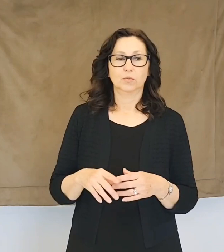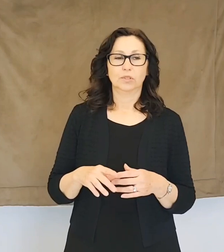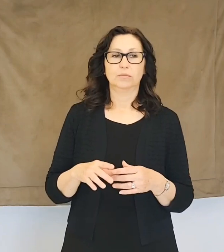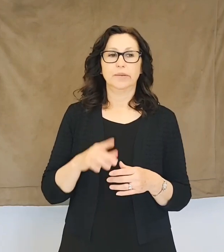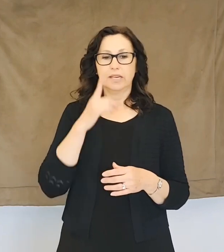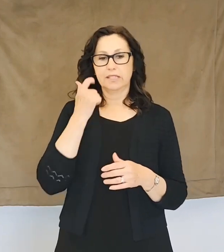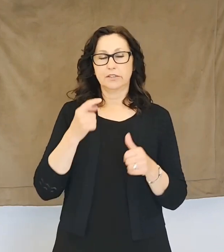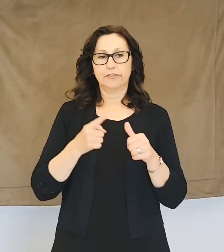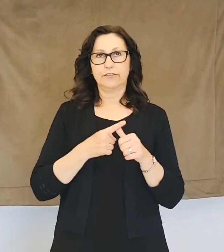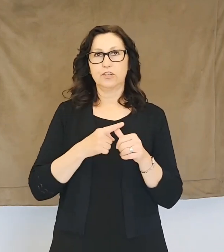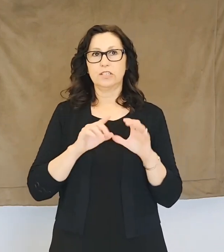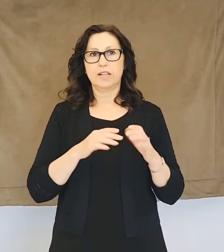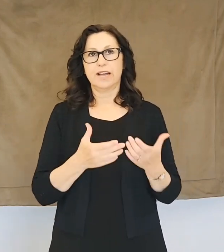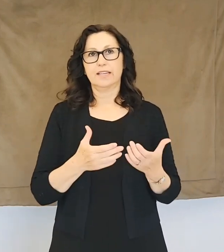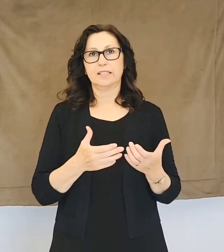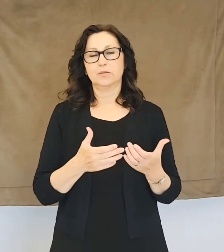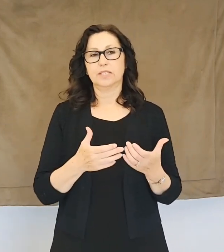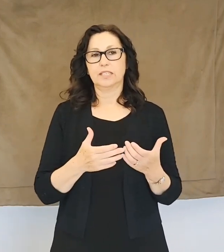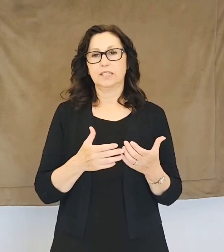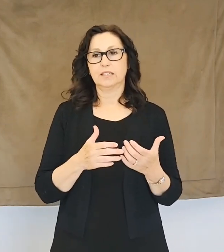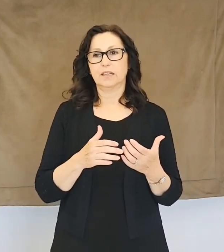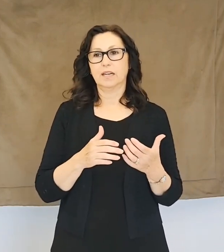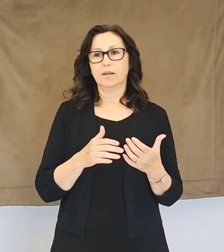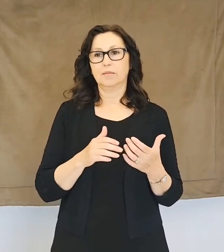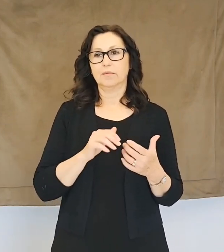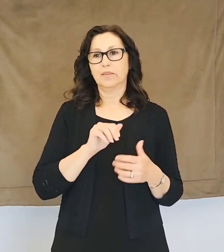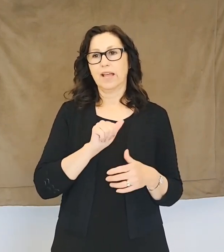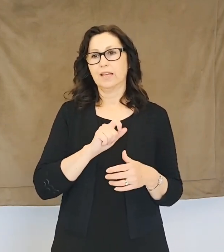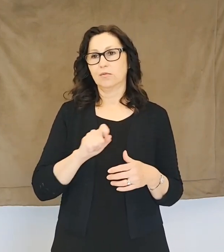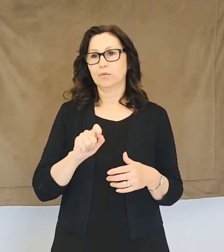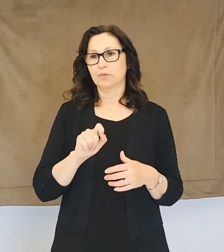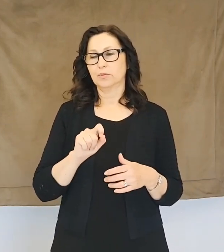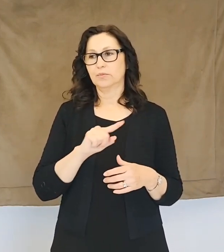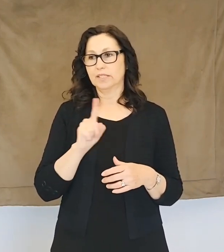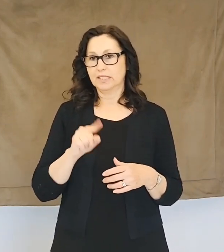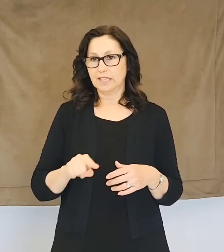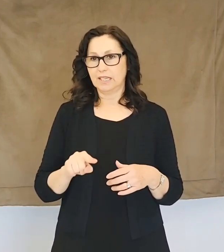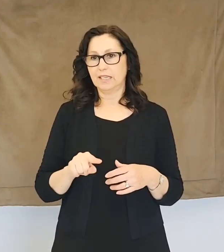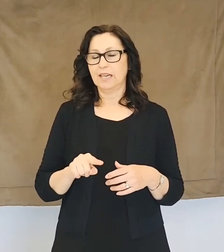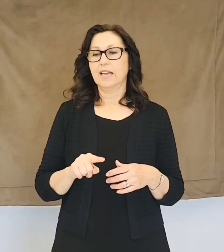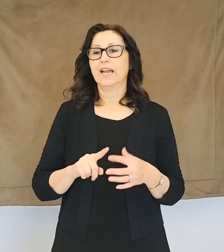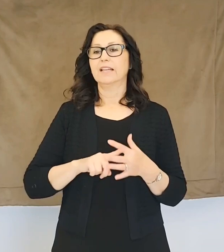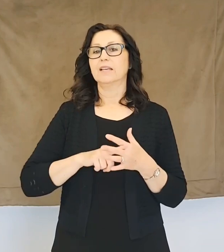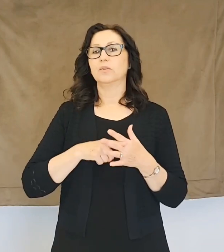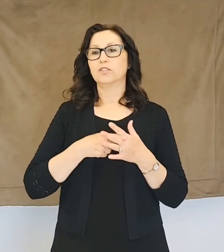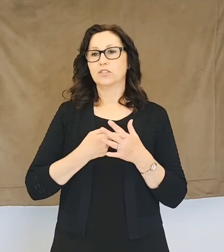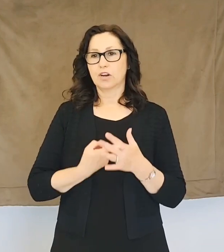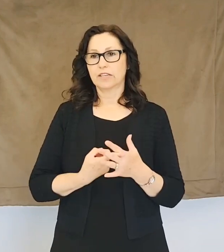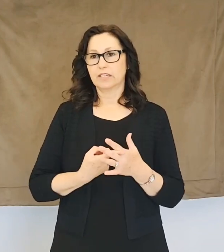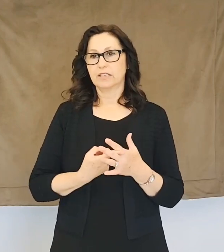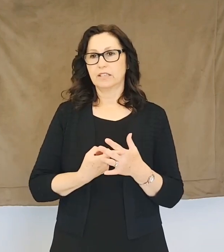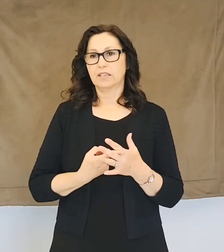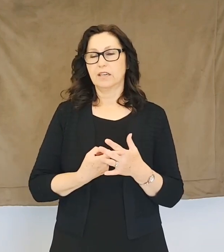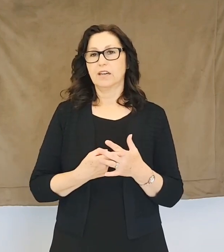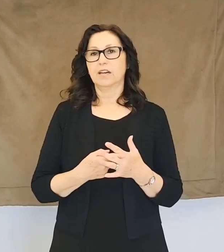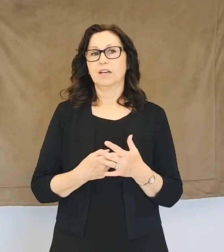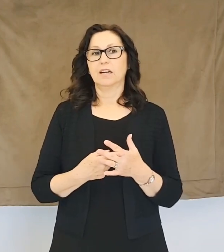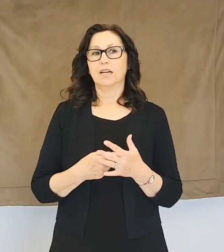Well, because the first class we did A through Z, and then we started